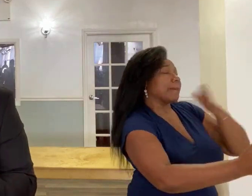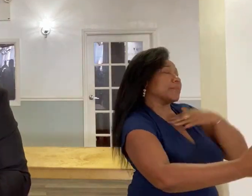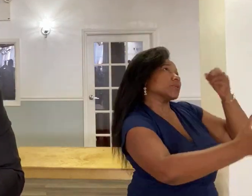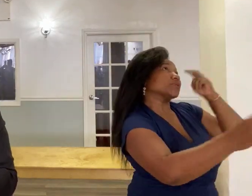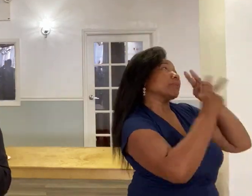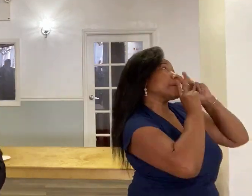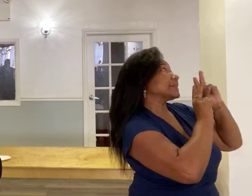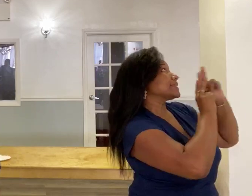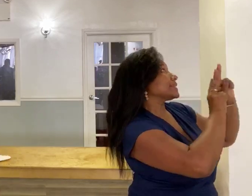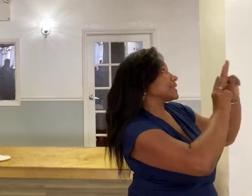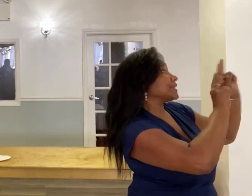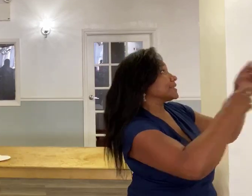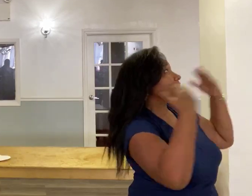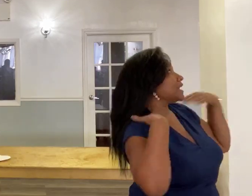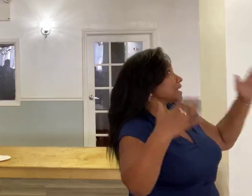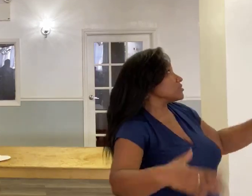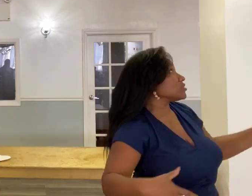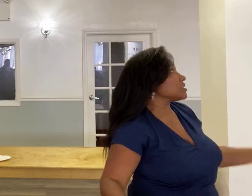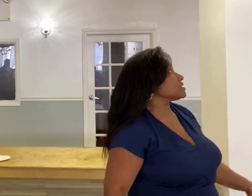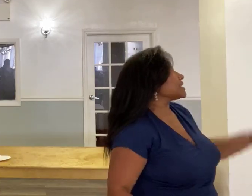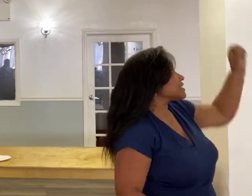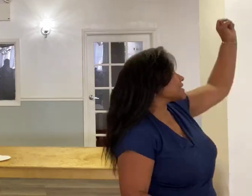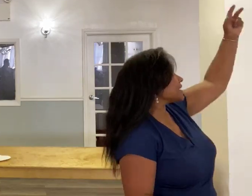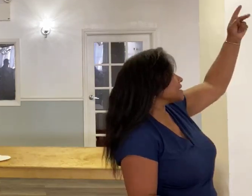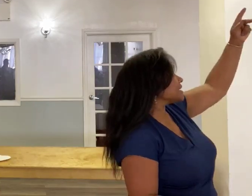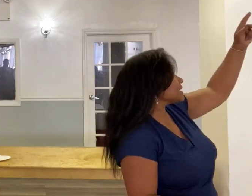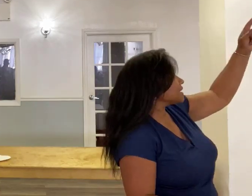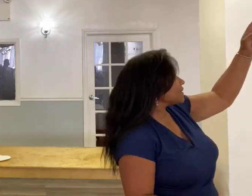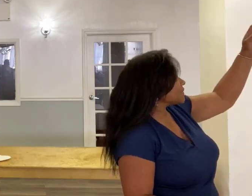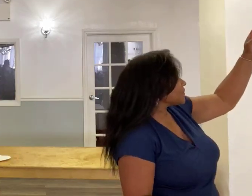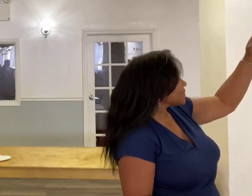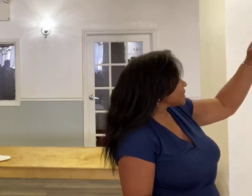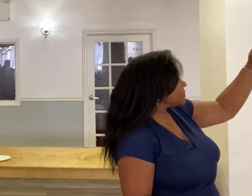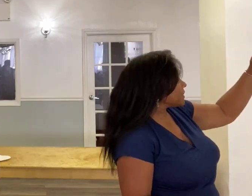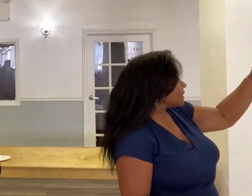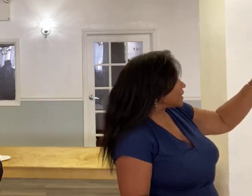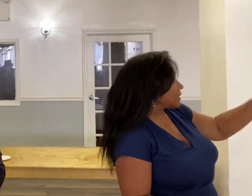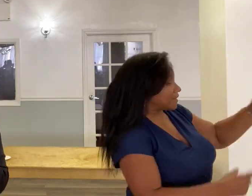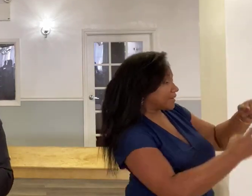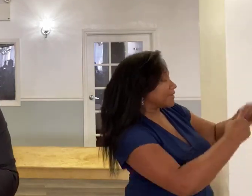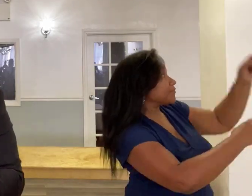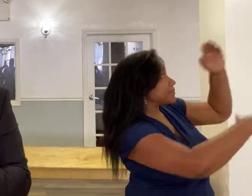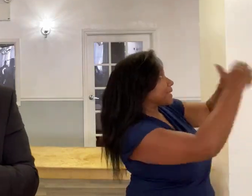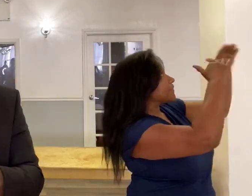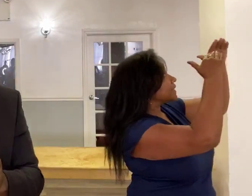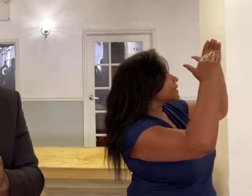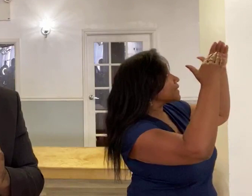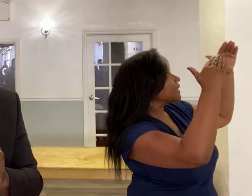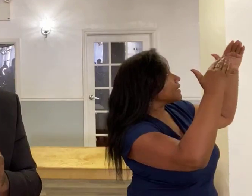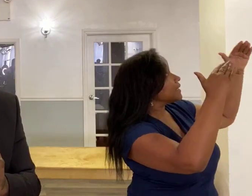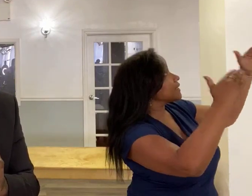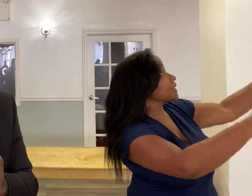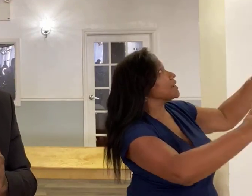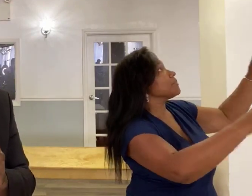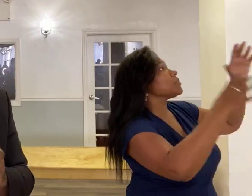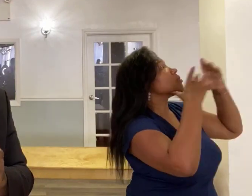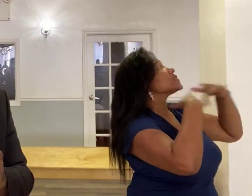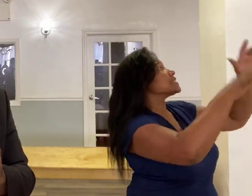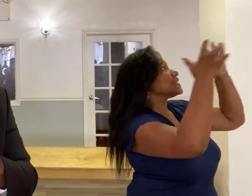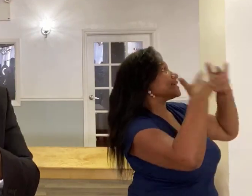my sight. Angels descending, bring from above, echoes